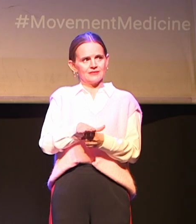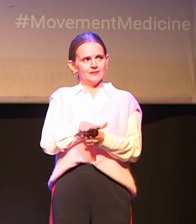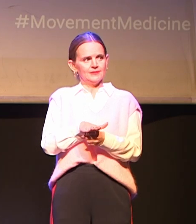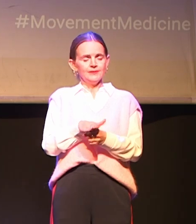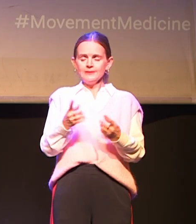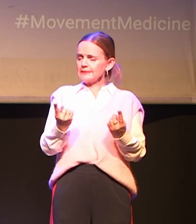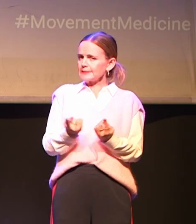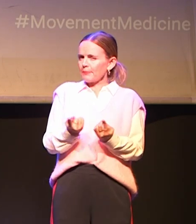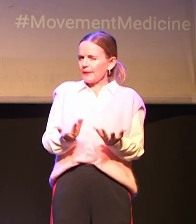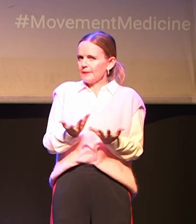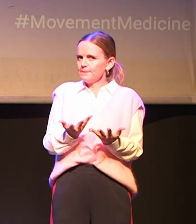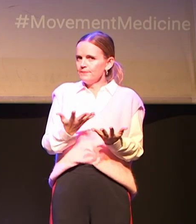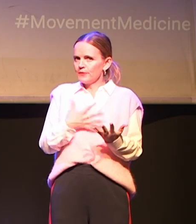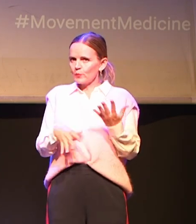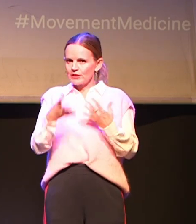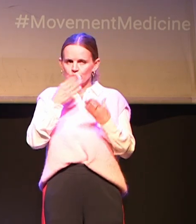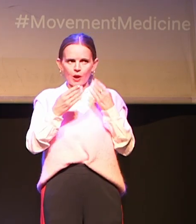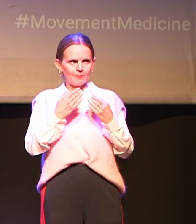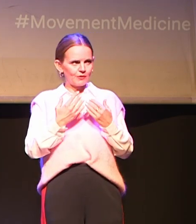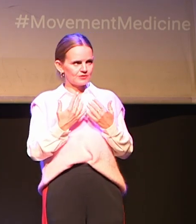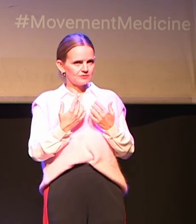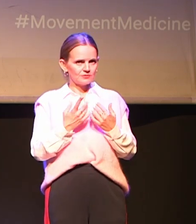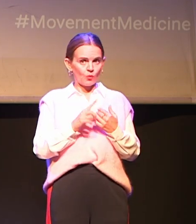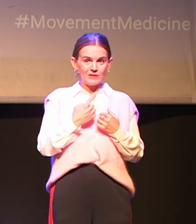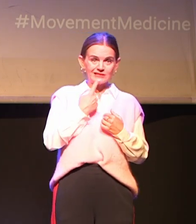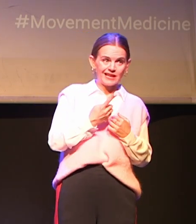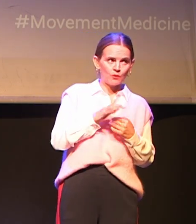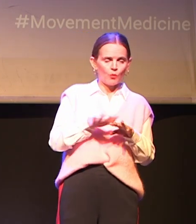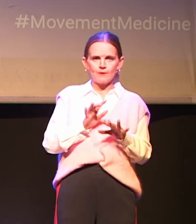culture of how we get down, the way we get down, what we do and do not say,